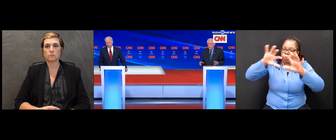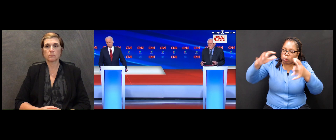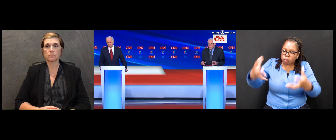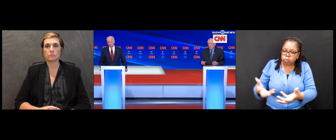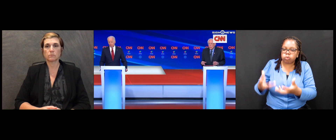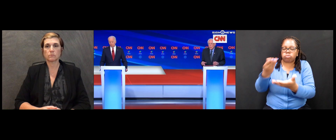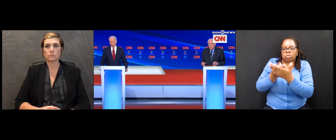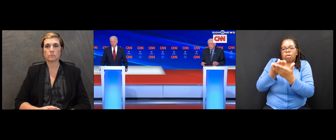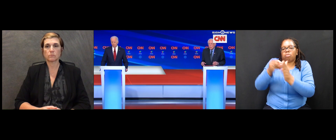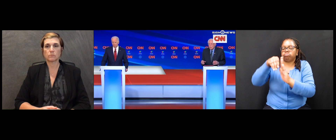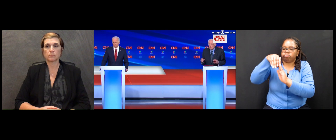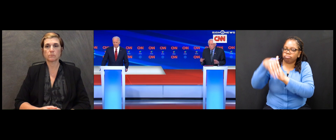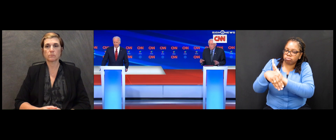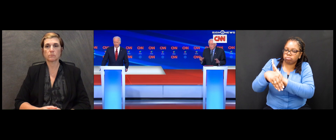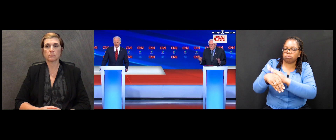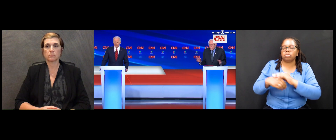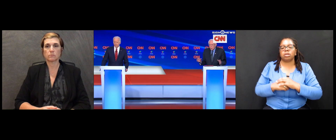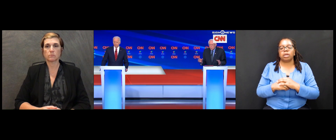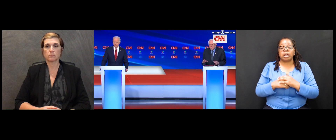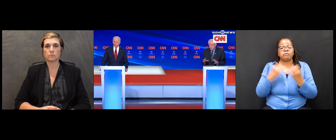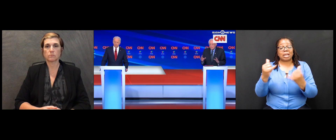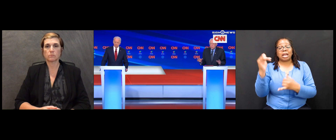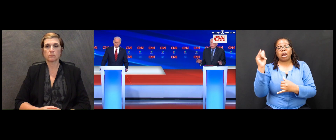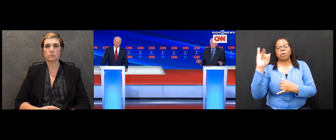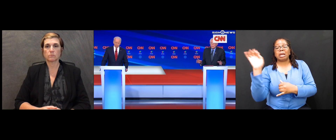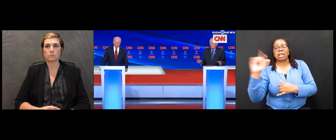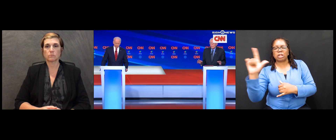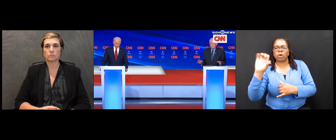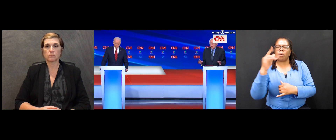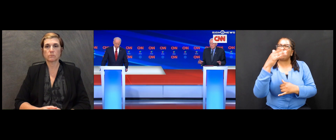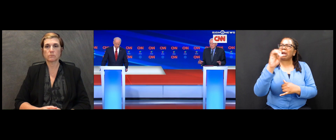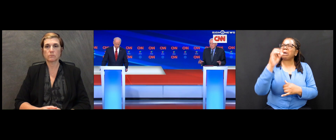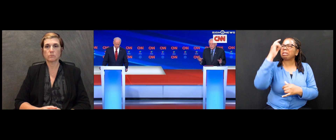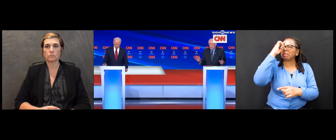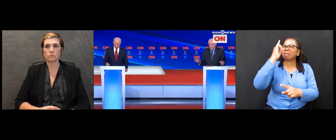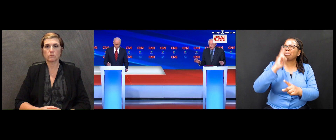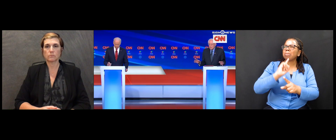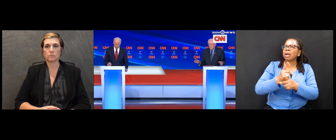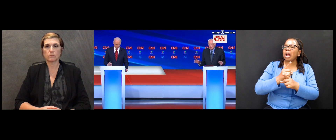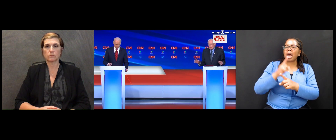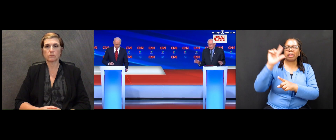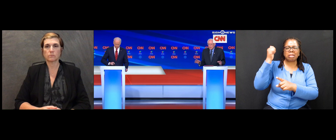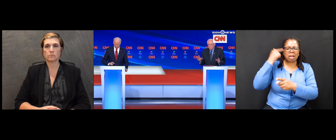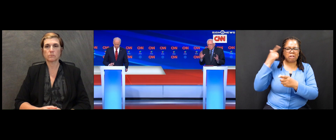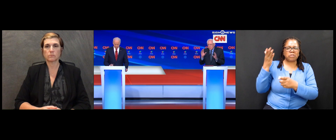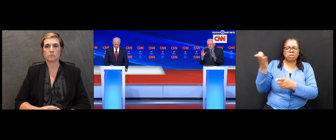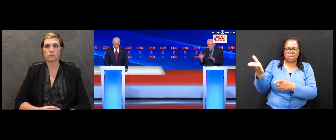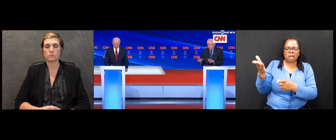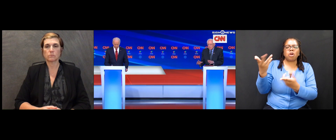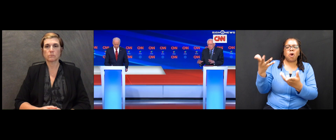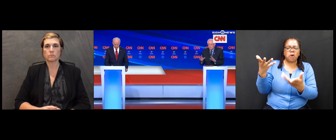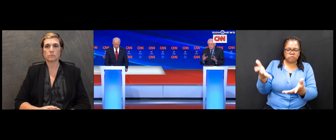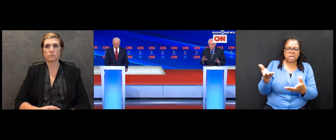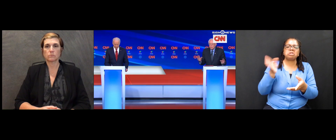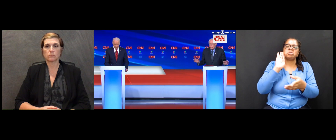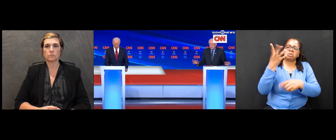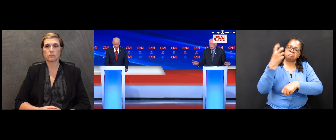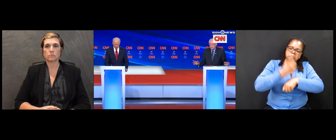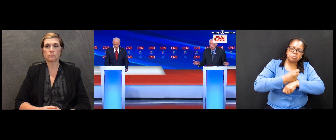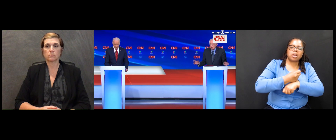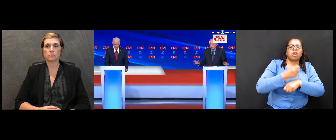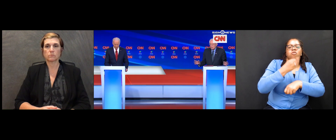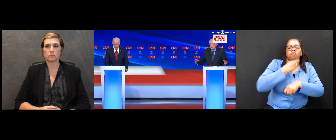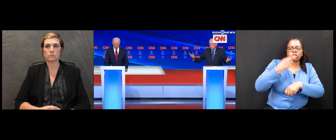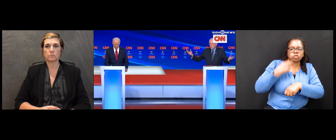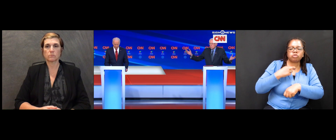So right now in Illinois and Ohio, if my memory is correct, the governor there has said they're closing down bars, they're closing down